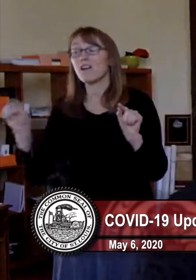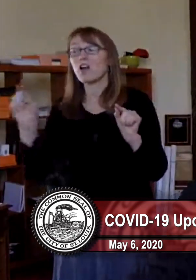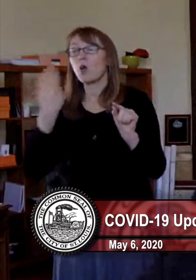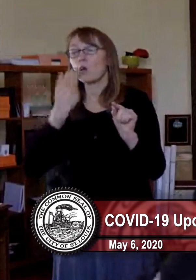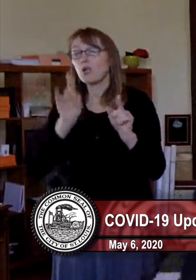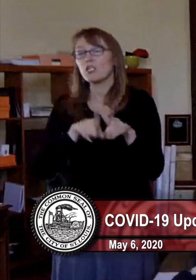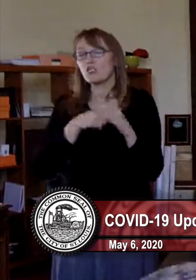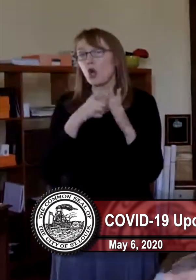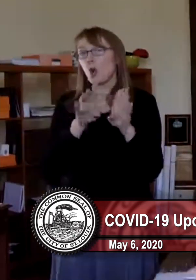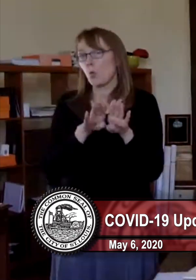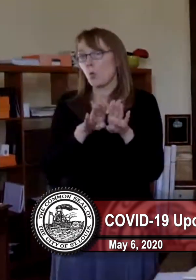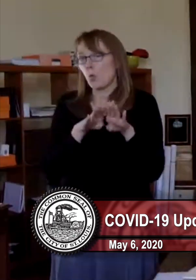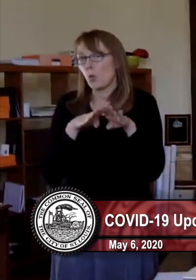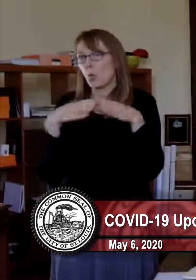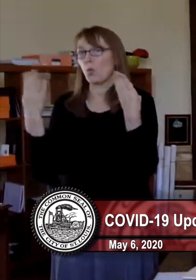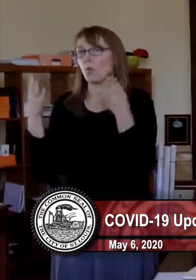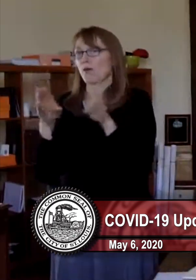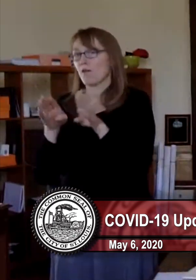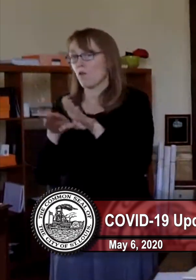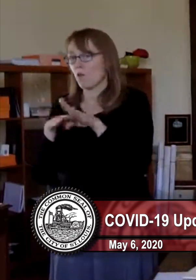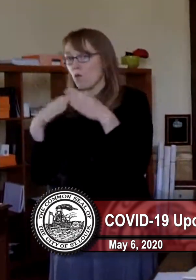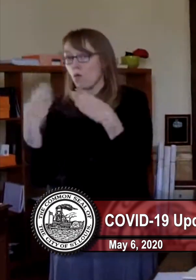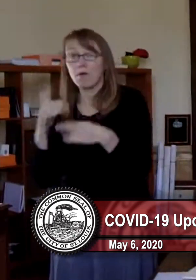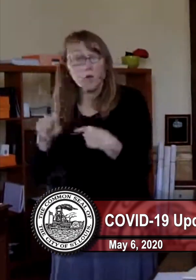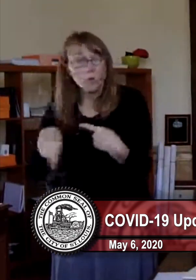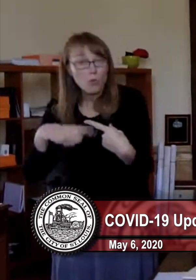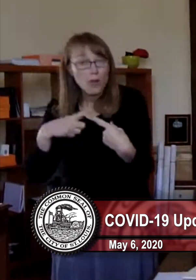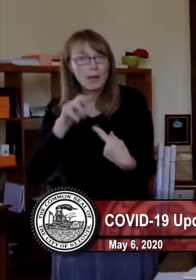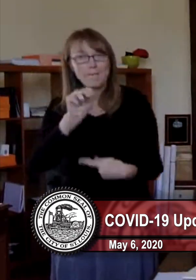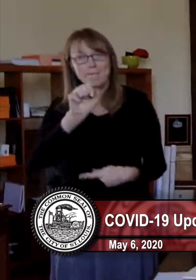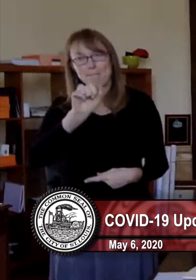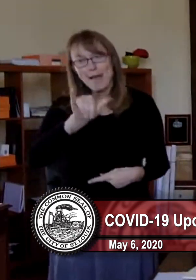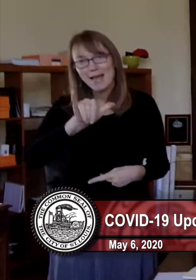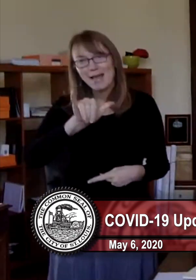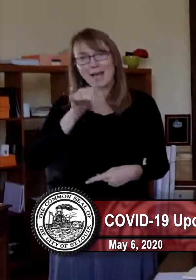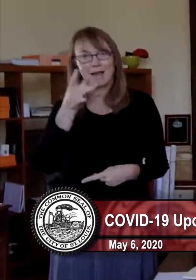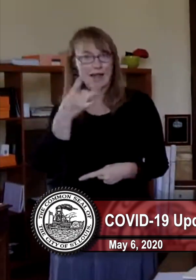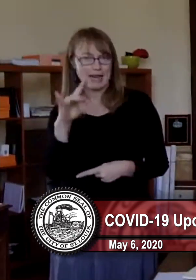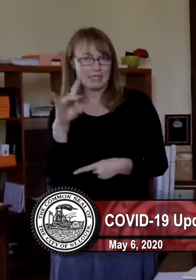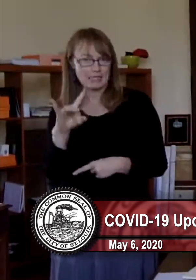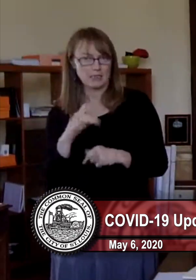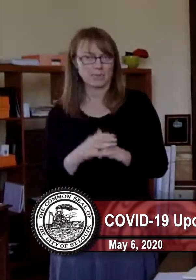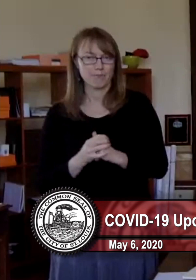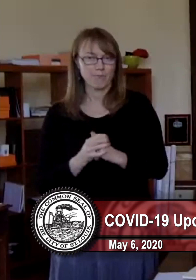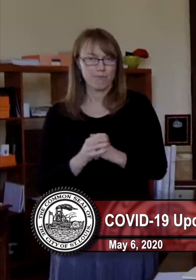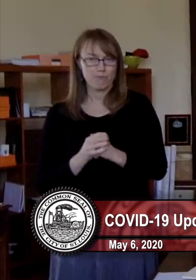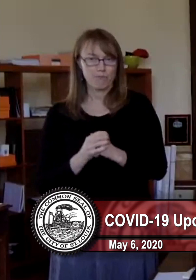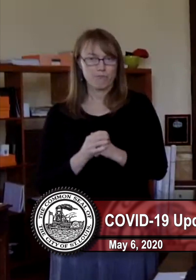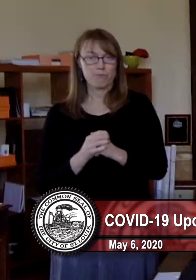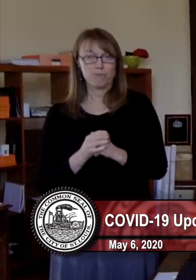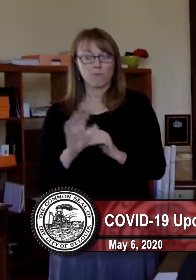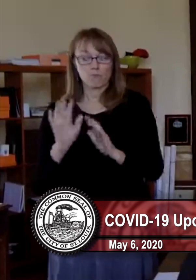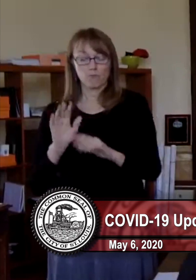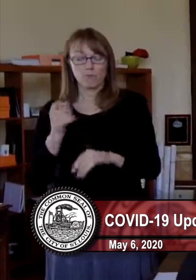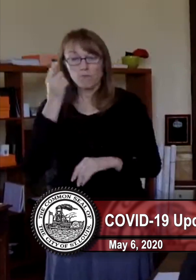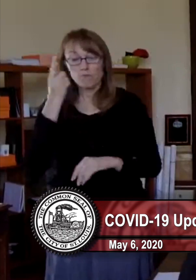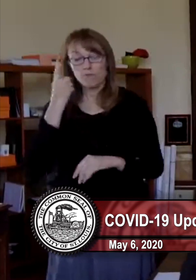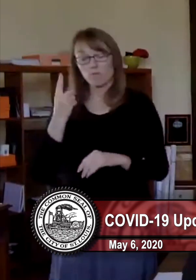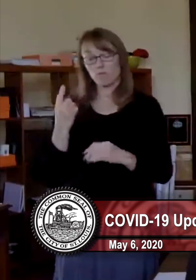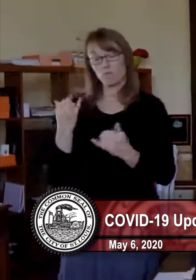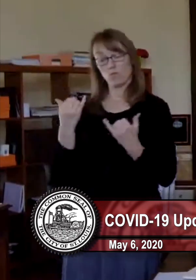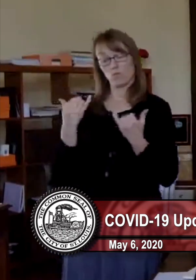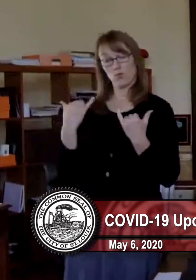That's about 12 days from now. Between now and then, we are going to continue to look at these numbers.